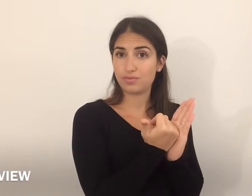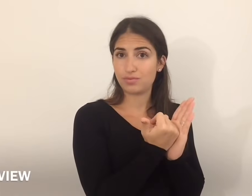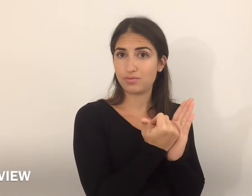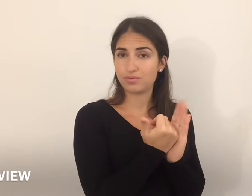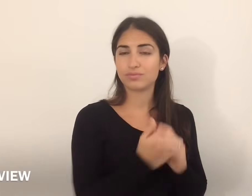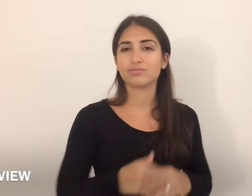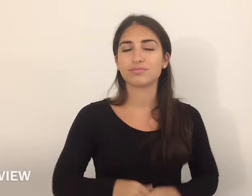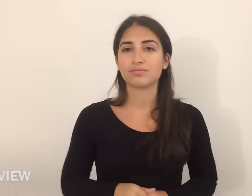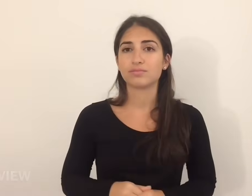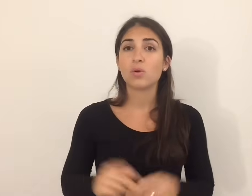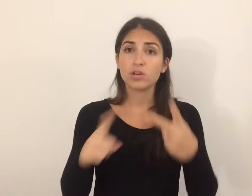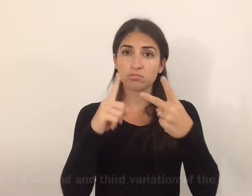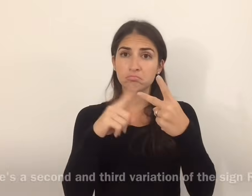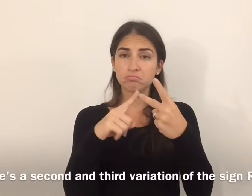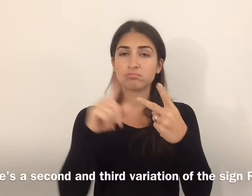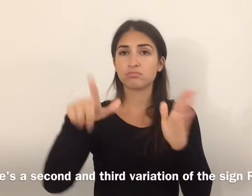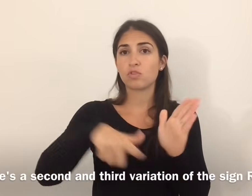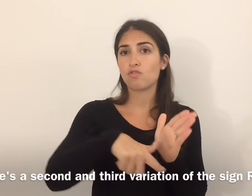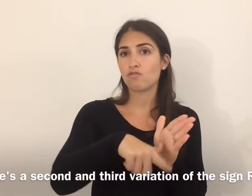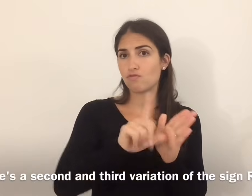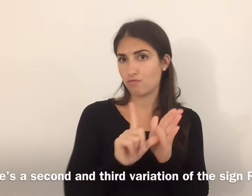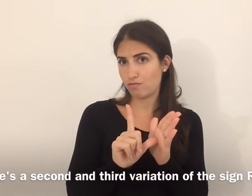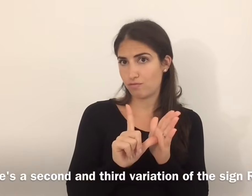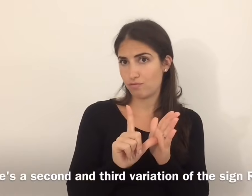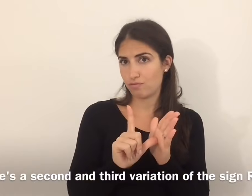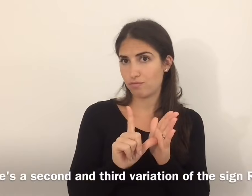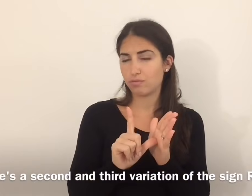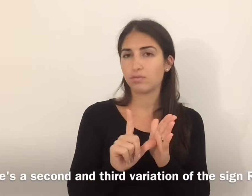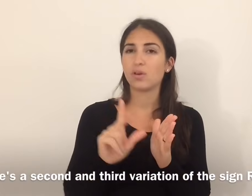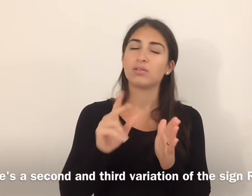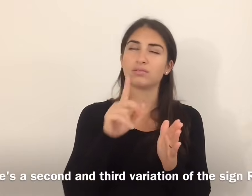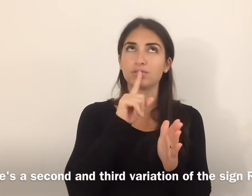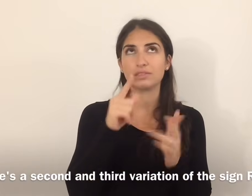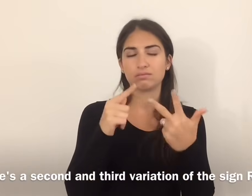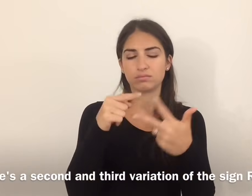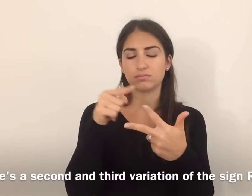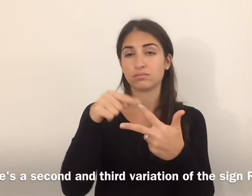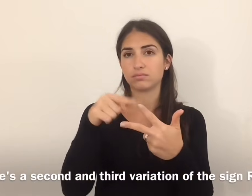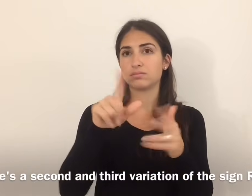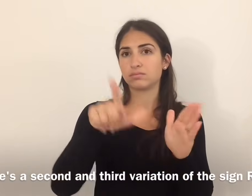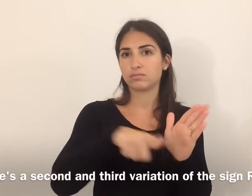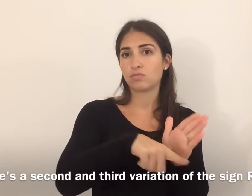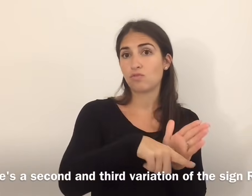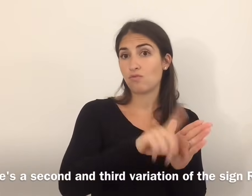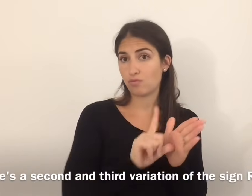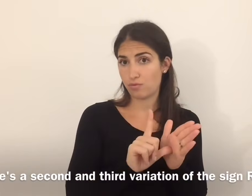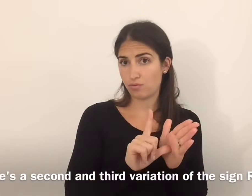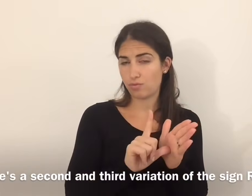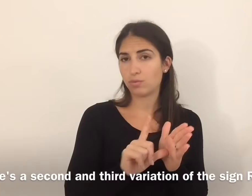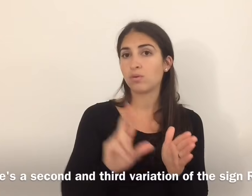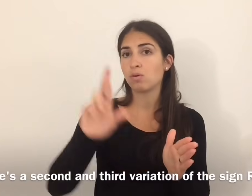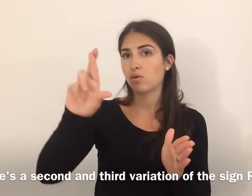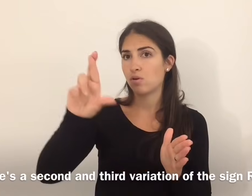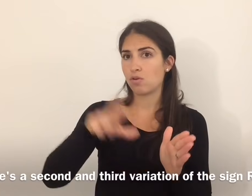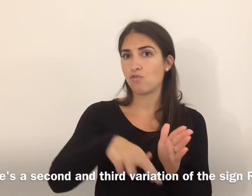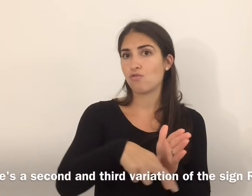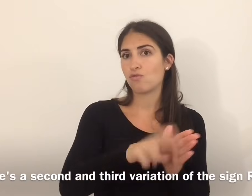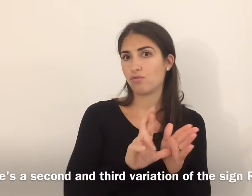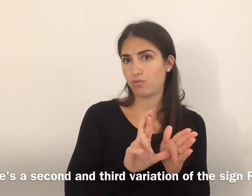Review. Or you can sign it like this, review, or really there's two more, review like this, or with an R hand